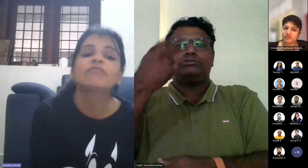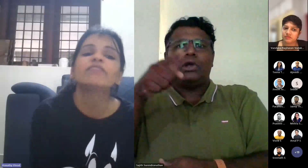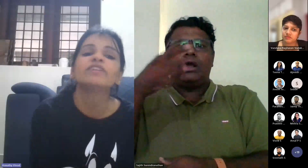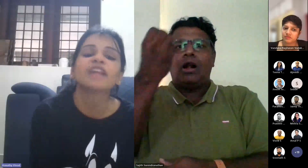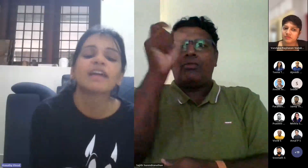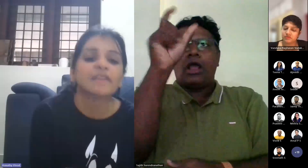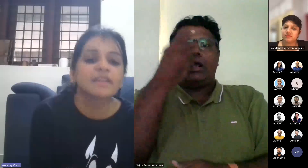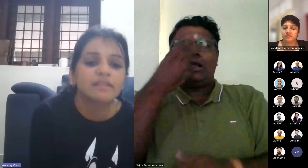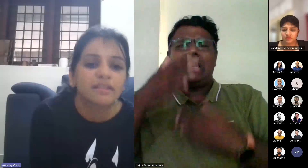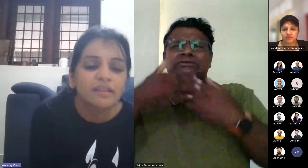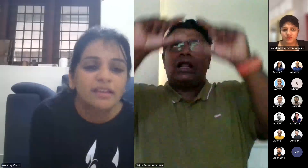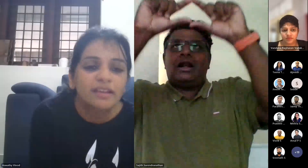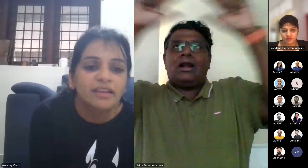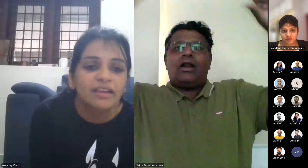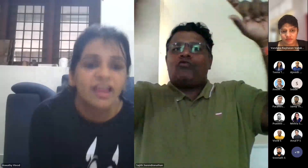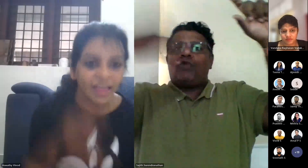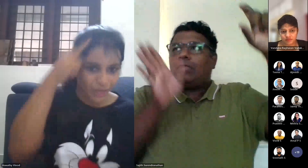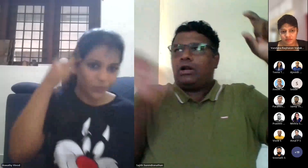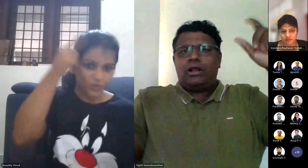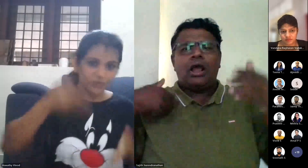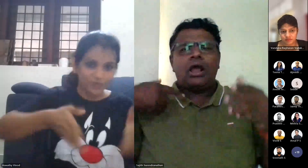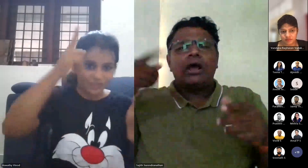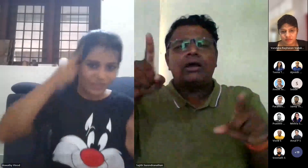so when we are driving,